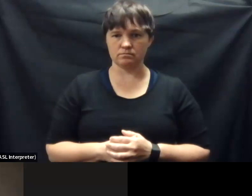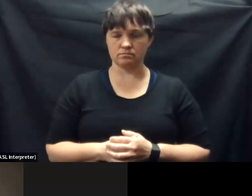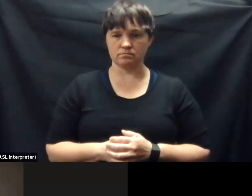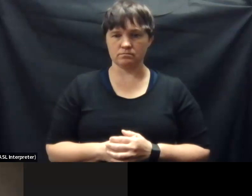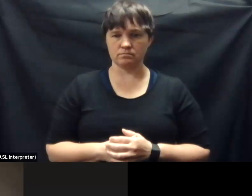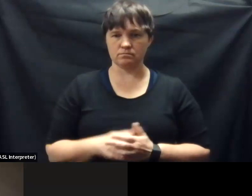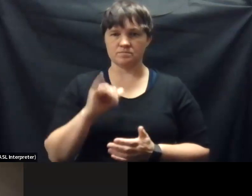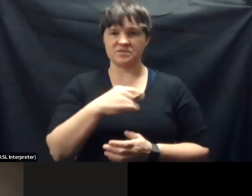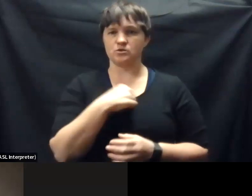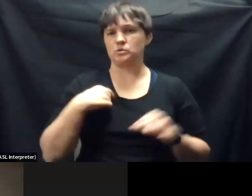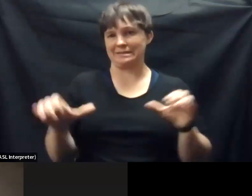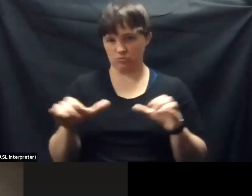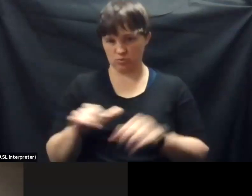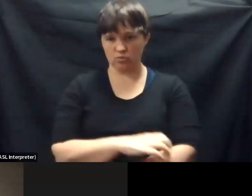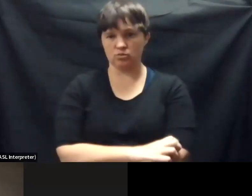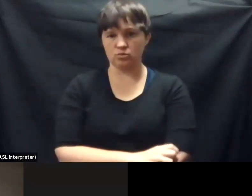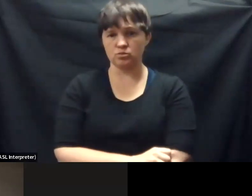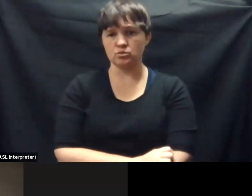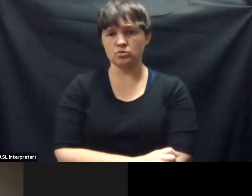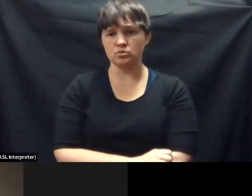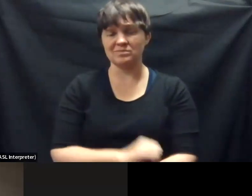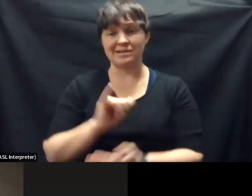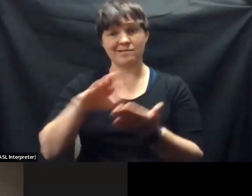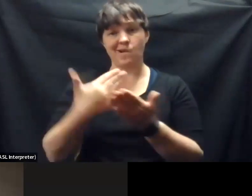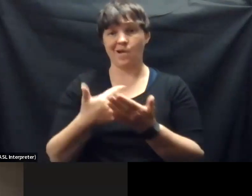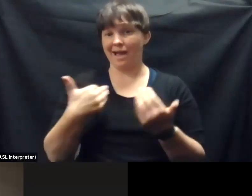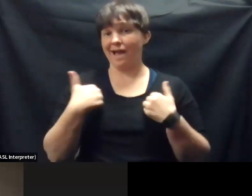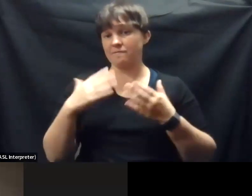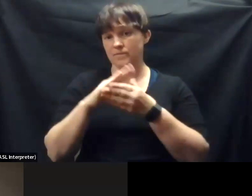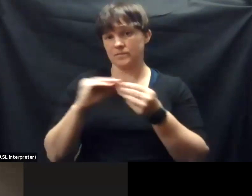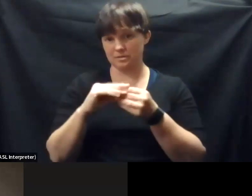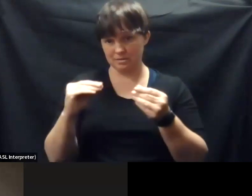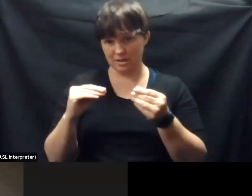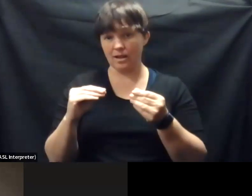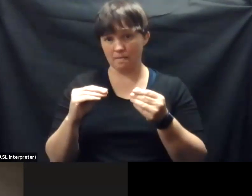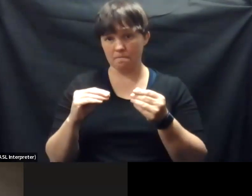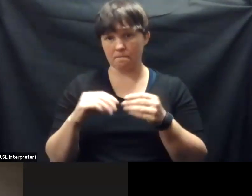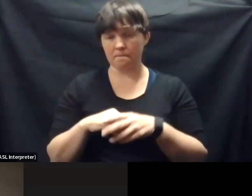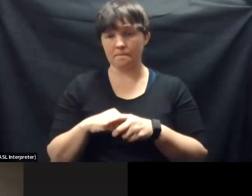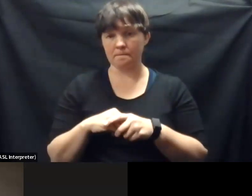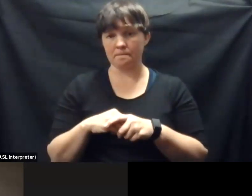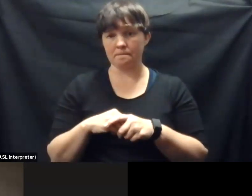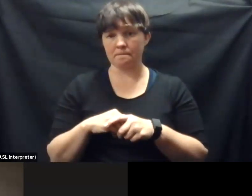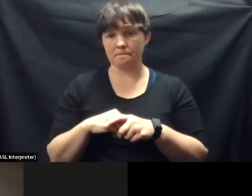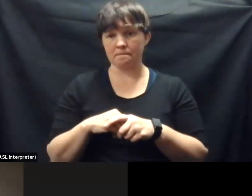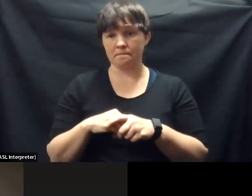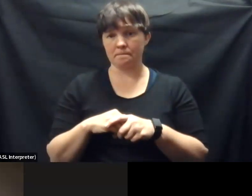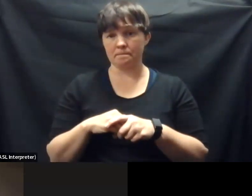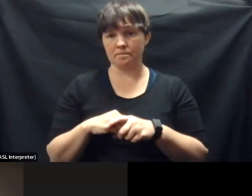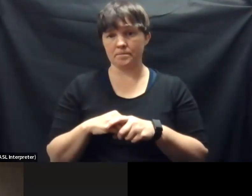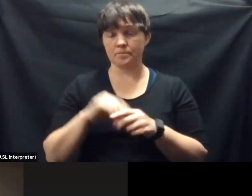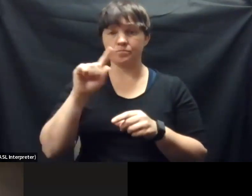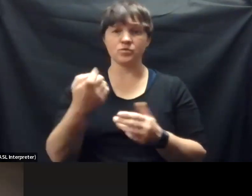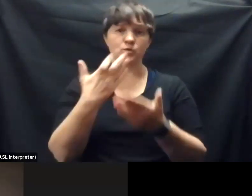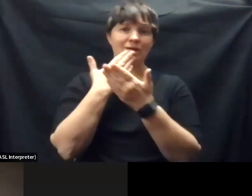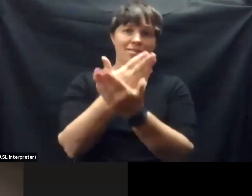that we put on. So that's all I have to say, but I just wanted to thank